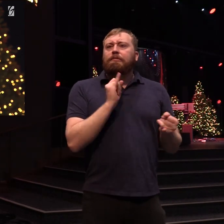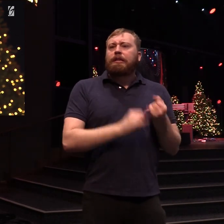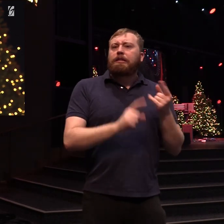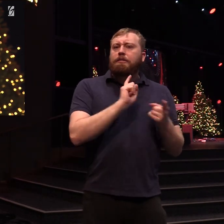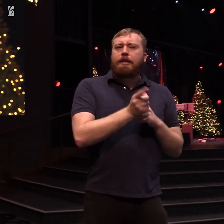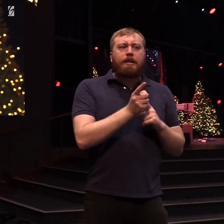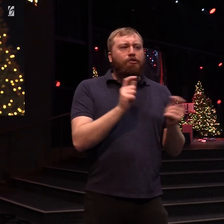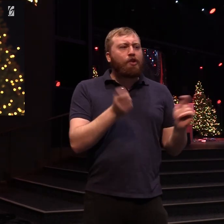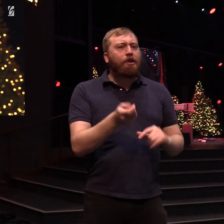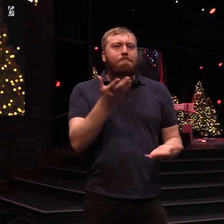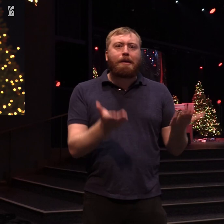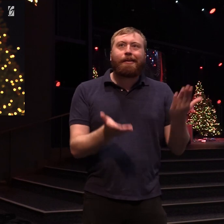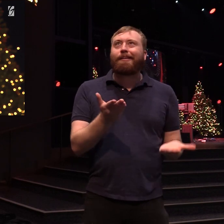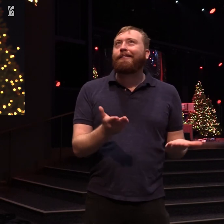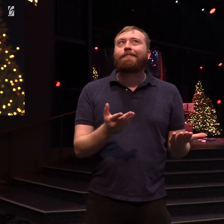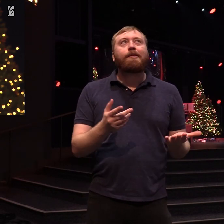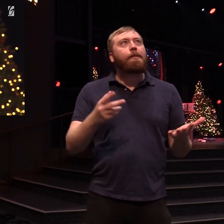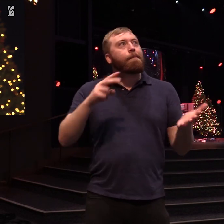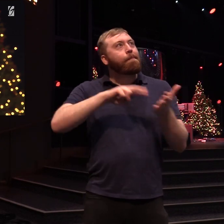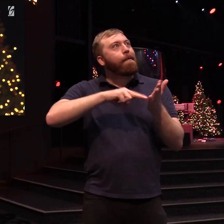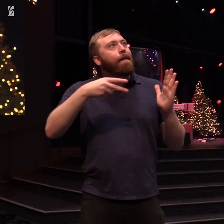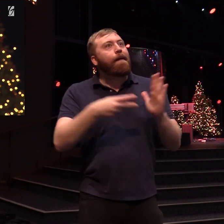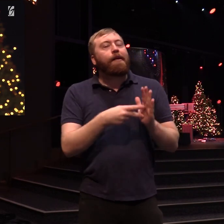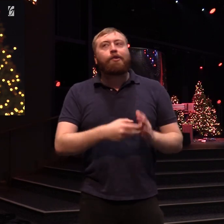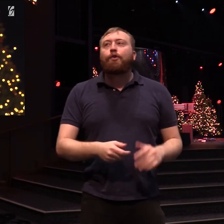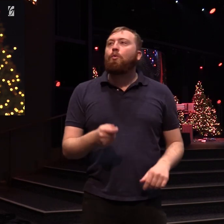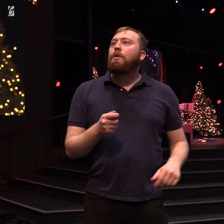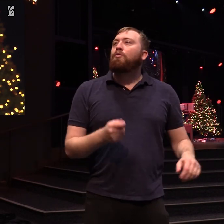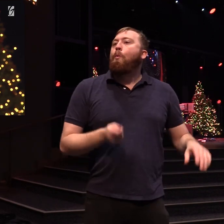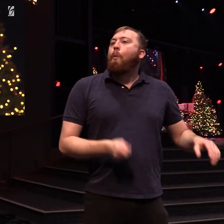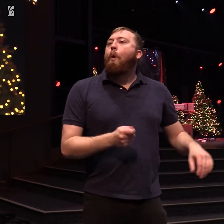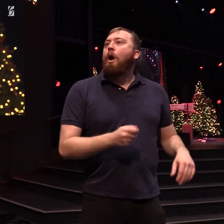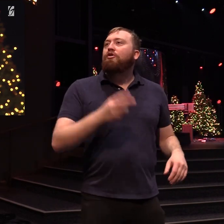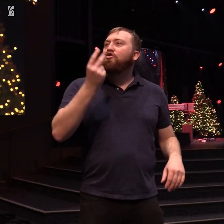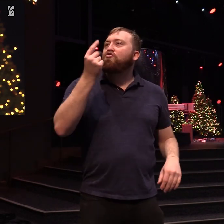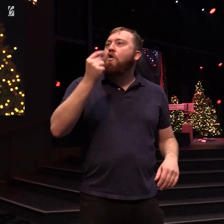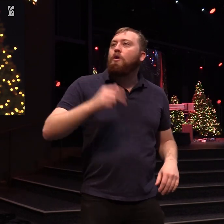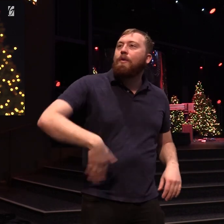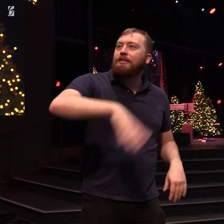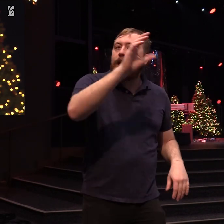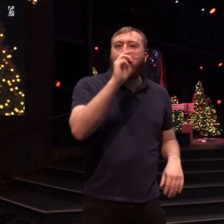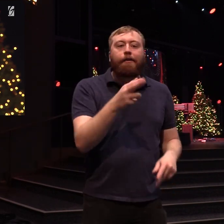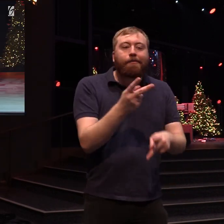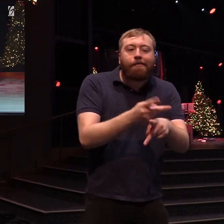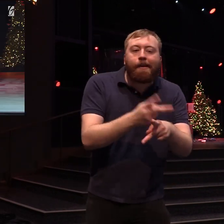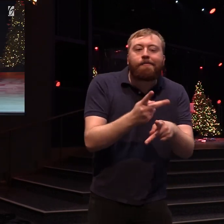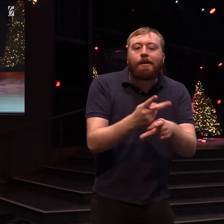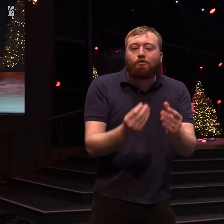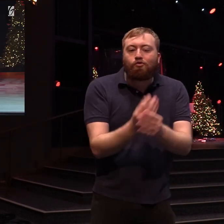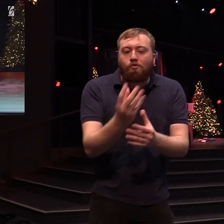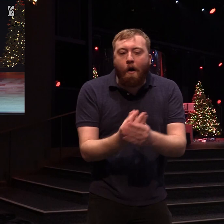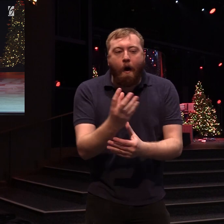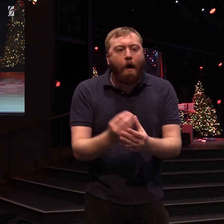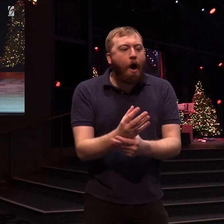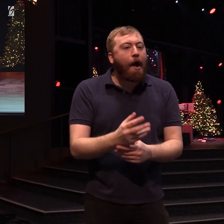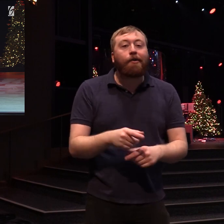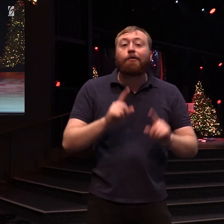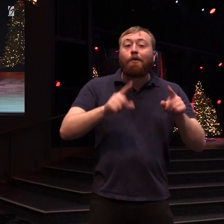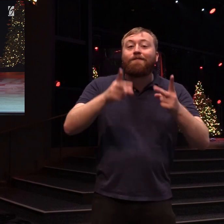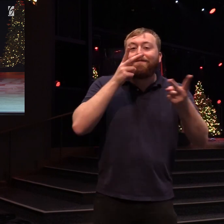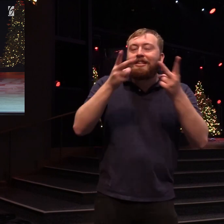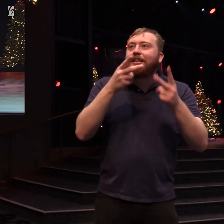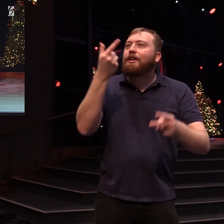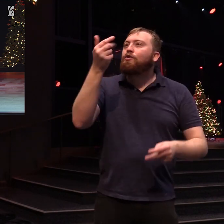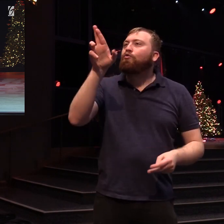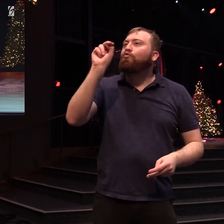know, walk the dog or take care of the garden, or maybe visit the grandkids. But then came this nudging, this prompting,